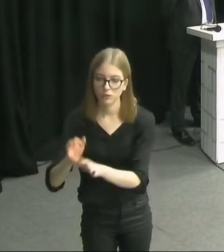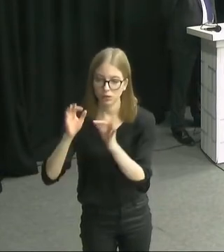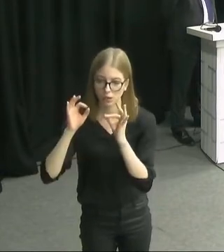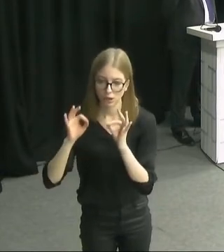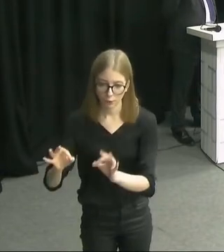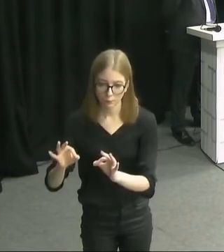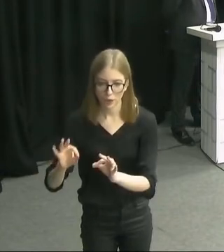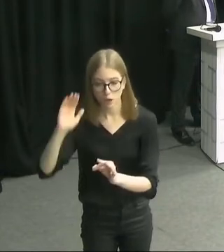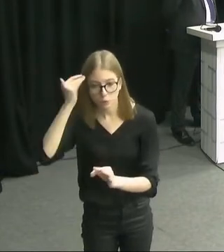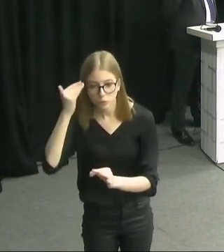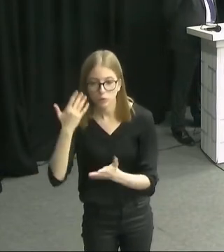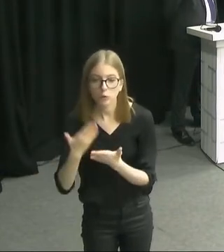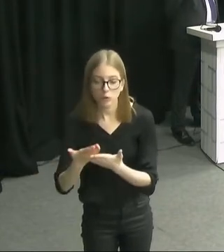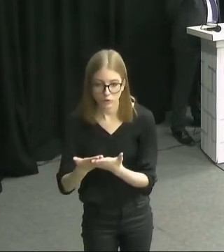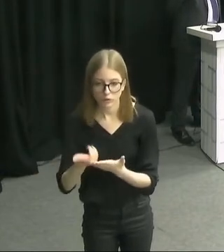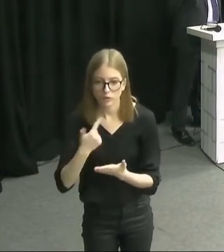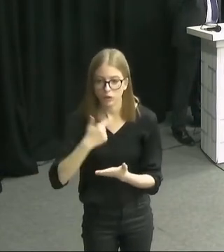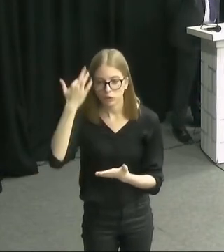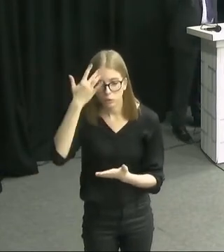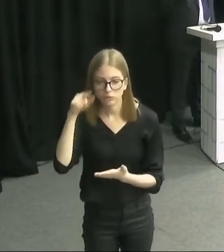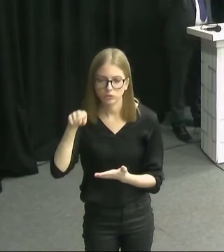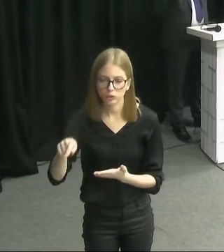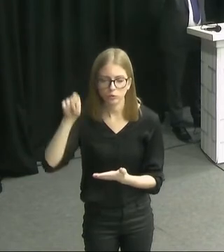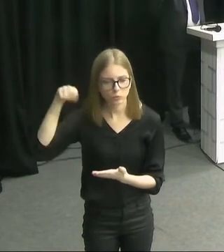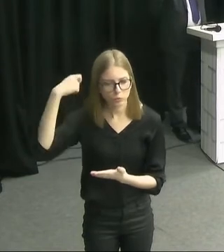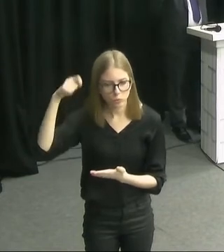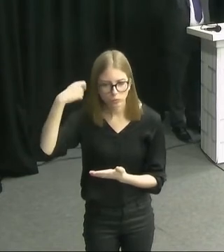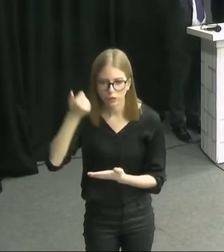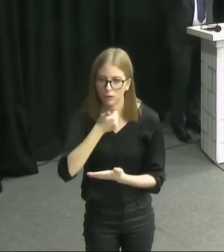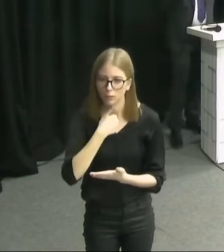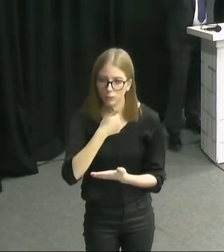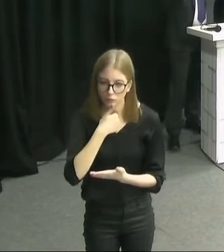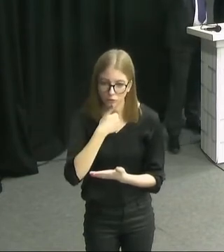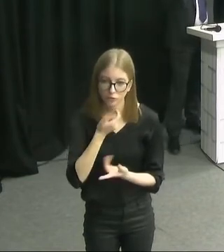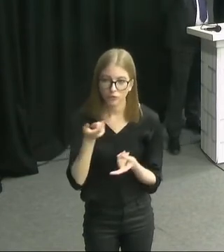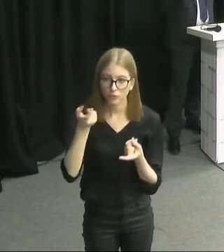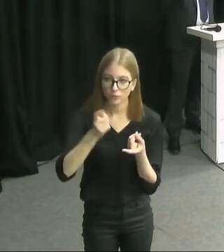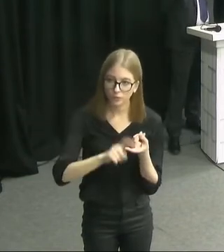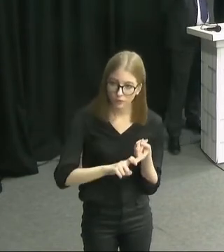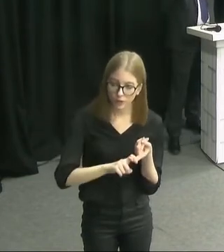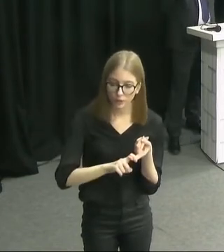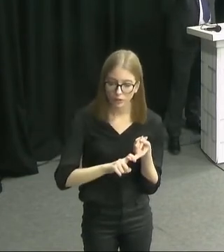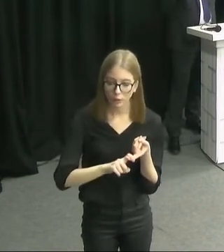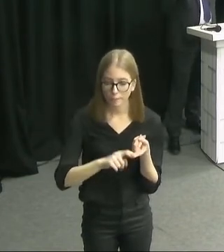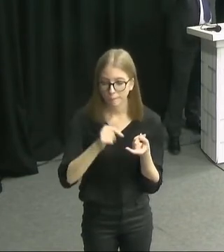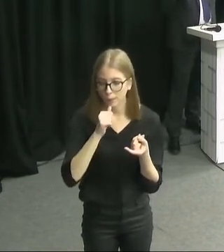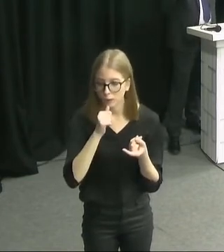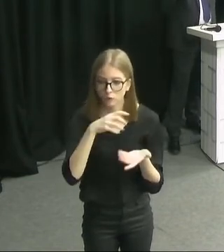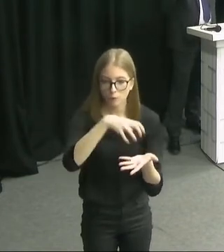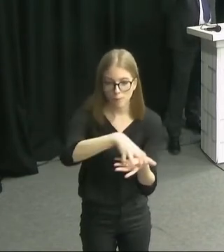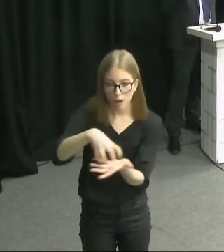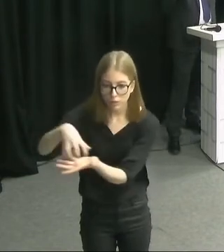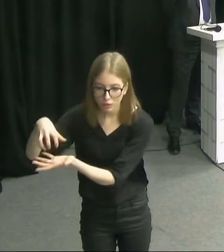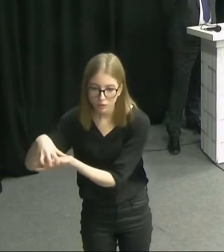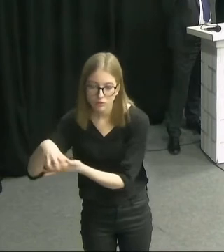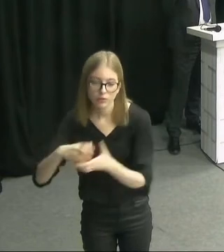of the studies, of course, depends more on the department, on the programs prepared at the department level. But